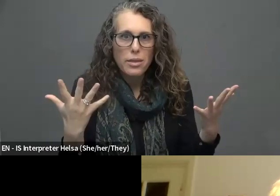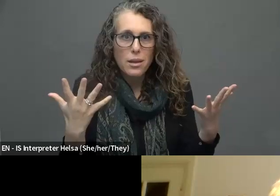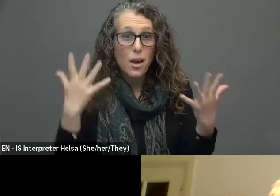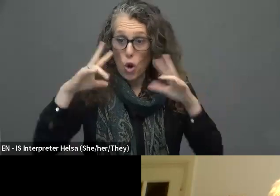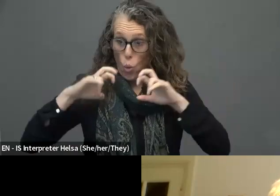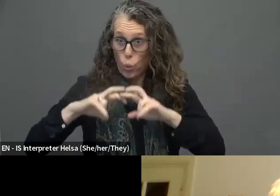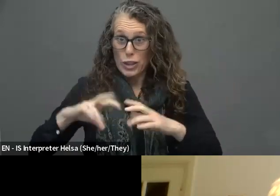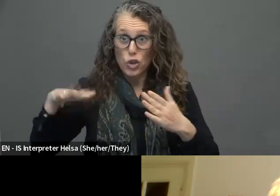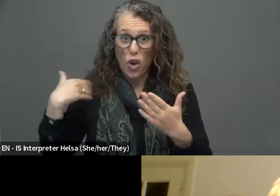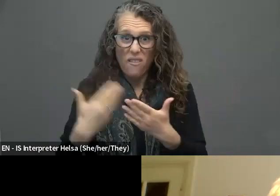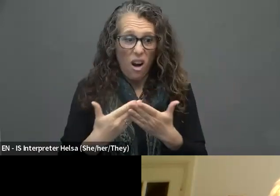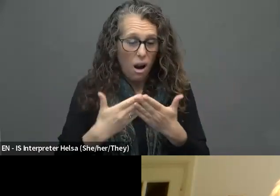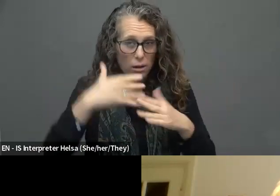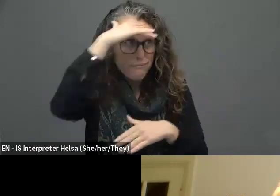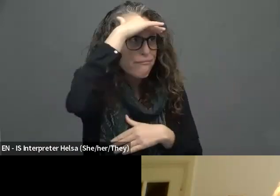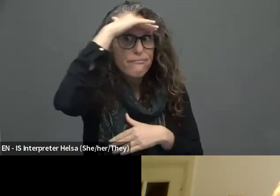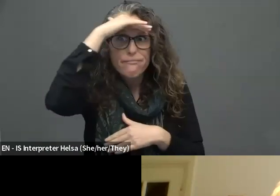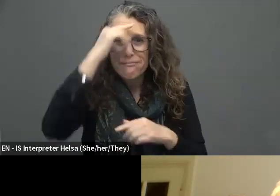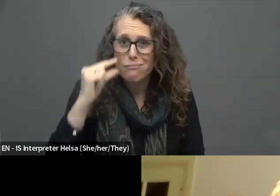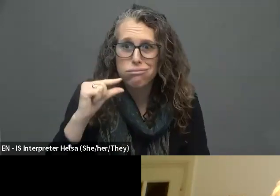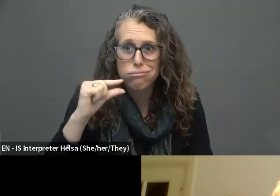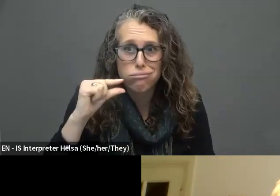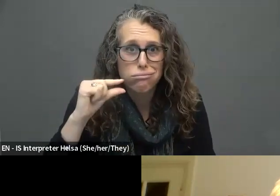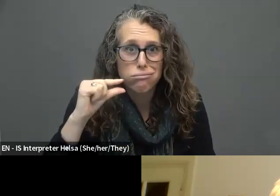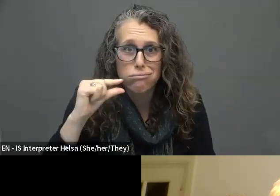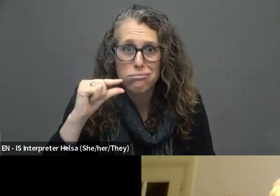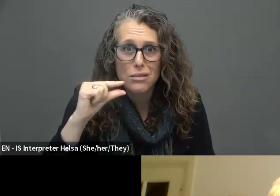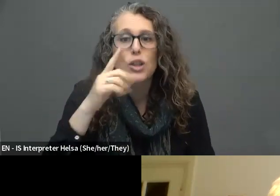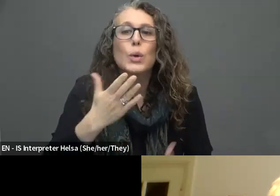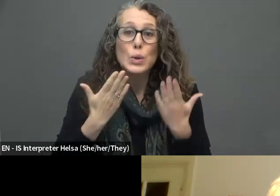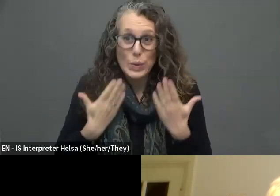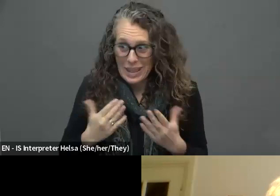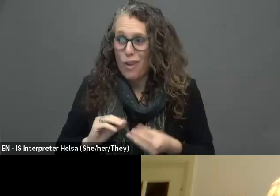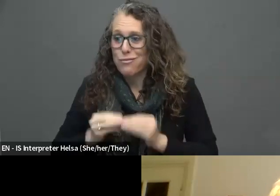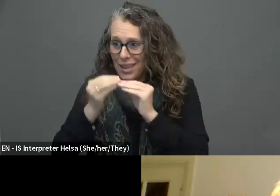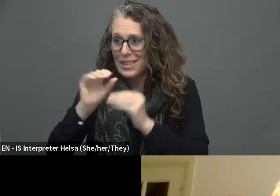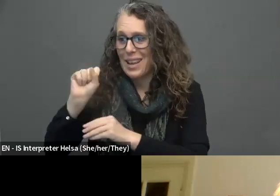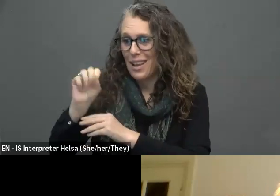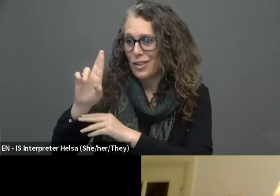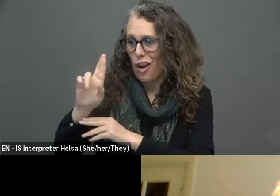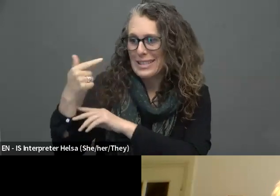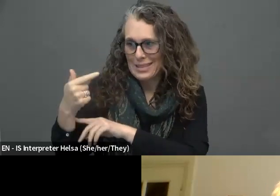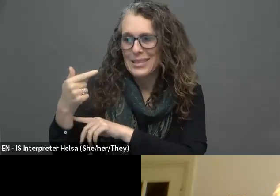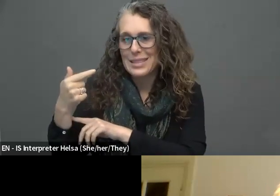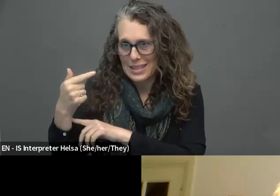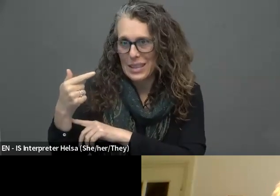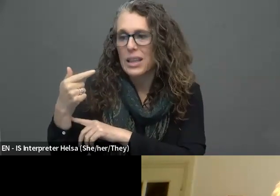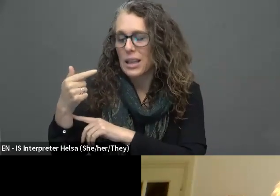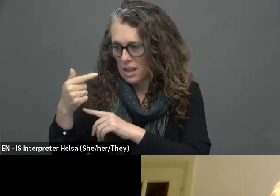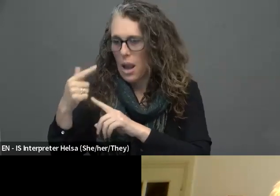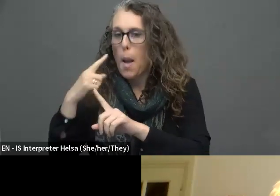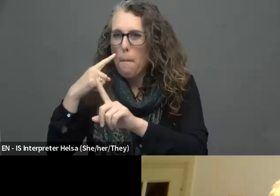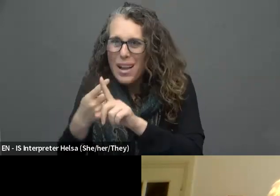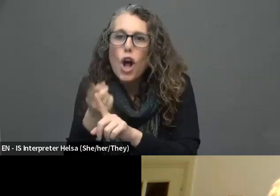research. So we are using a SRT that we have developed together with other data to